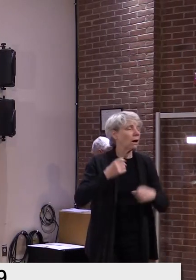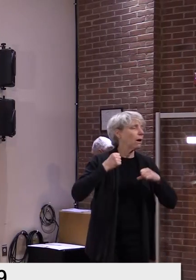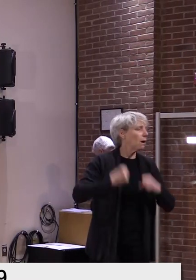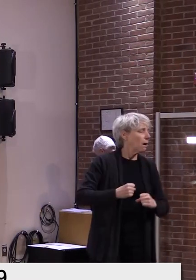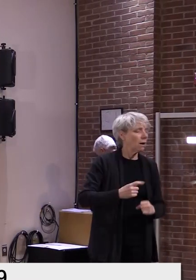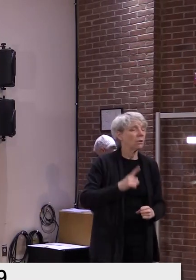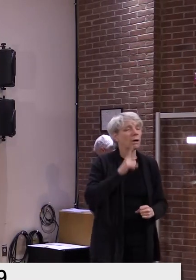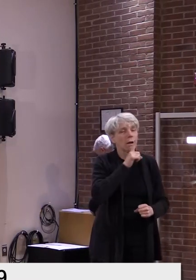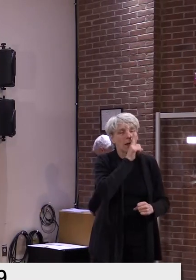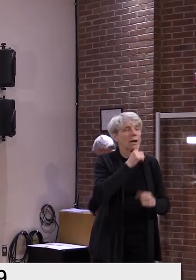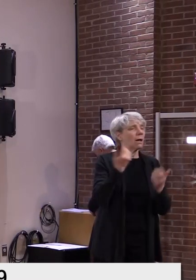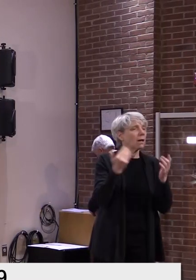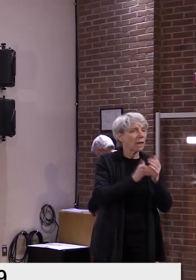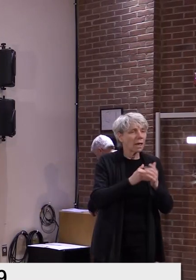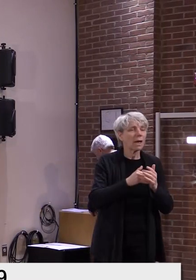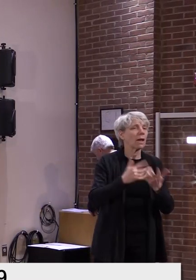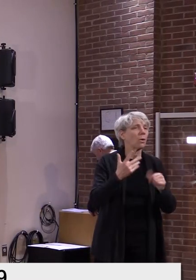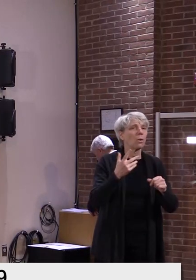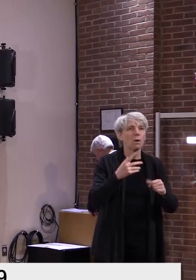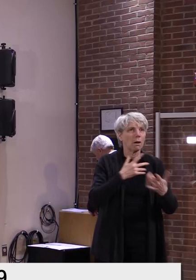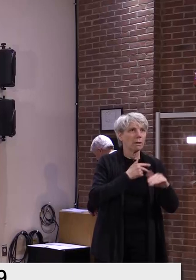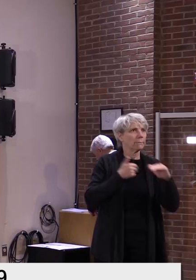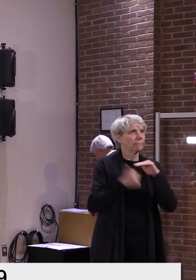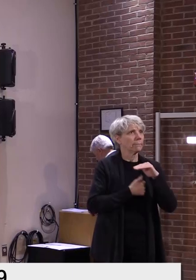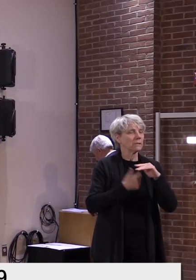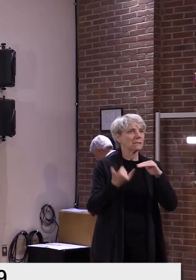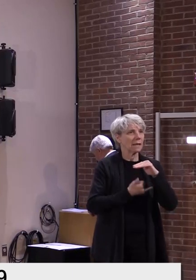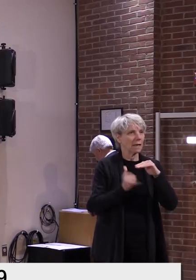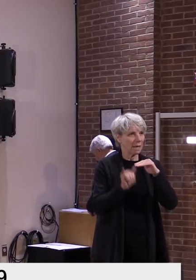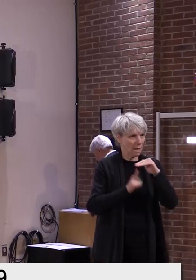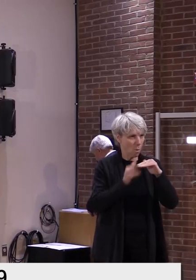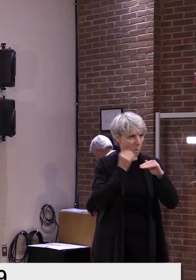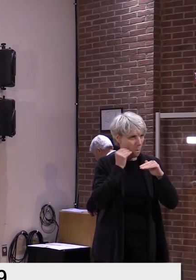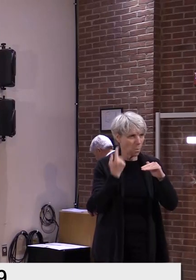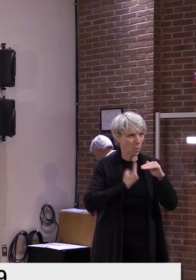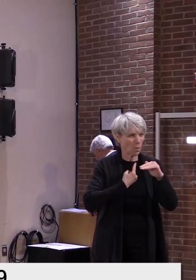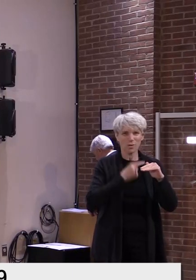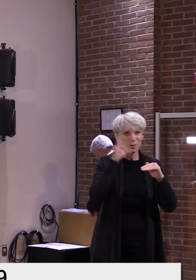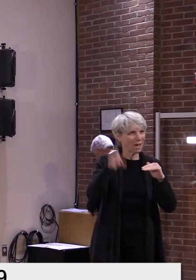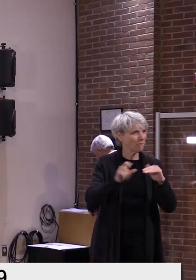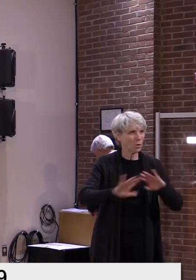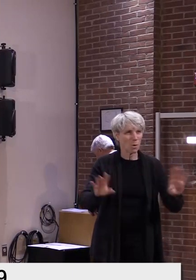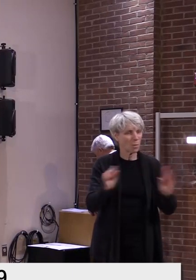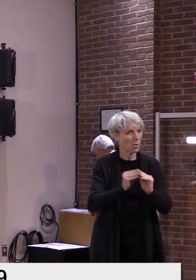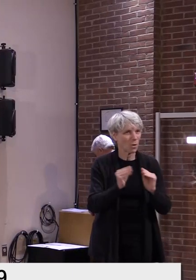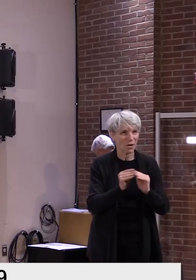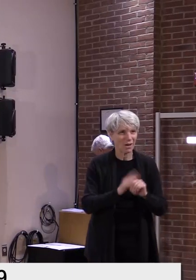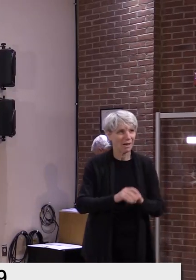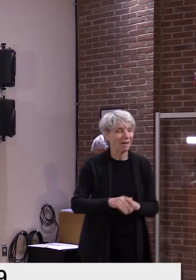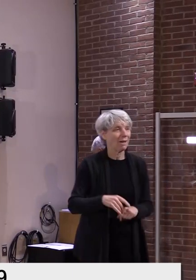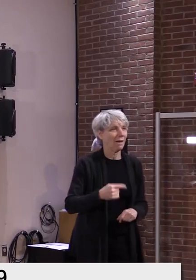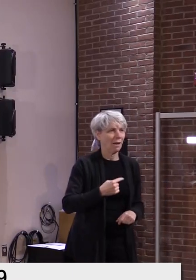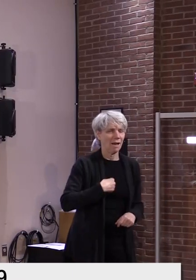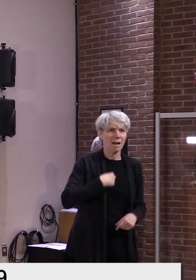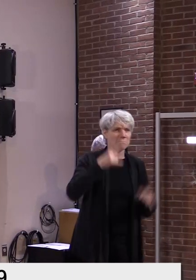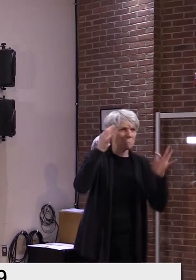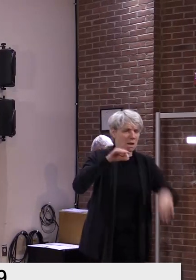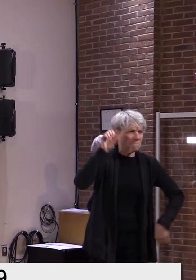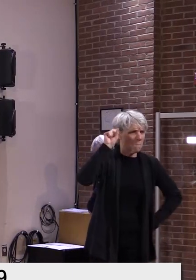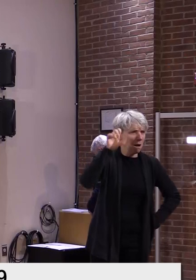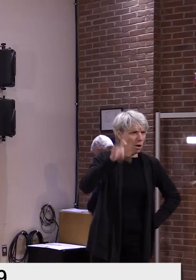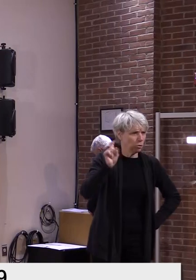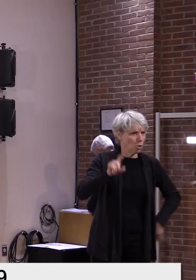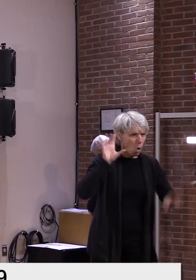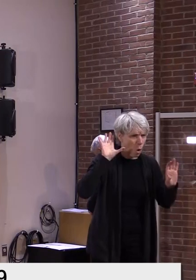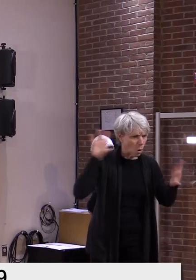Vermont. I'm not going to try to plan your entire social calendar, and I'll even skip our list of summer public health